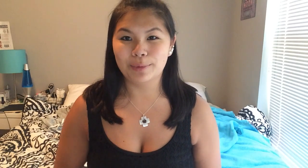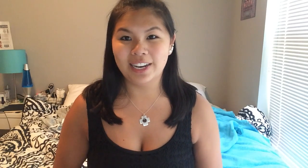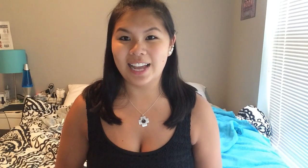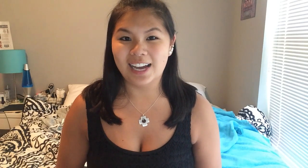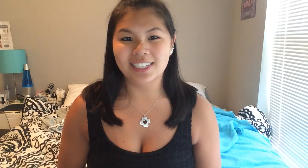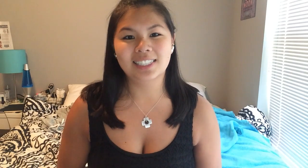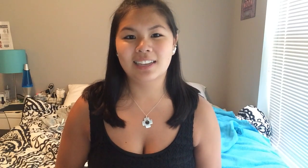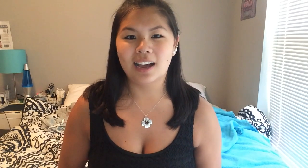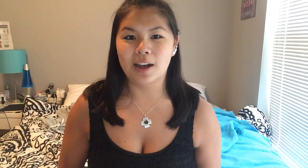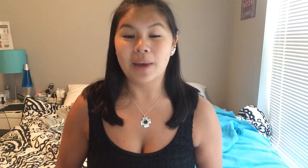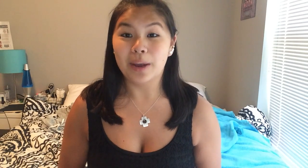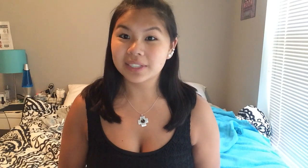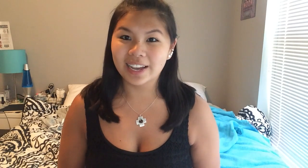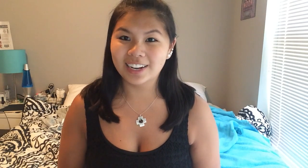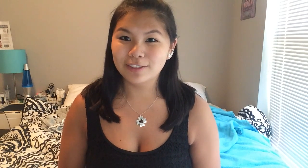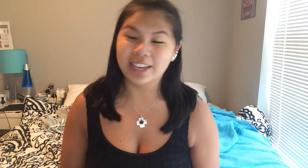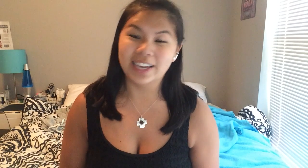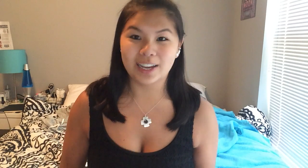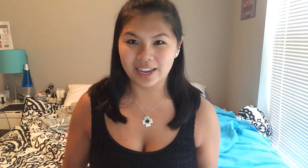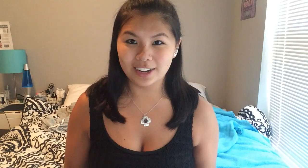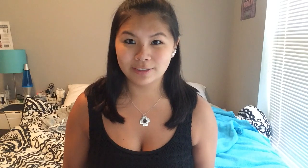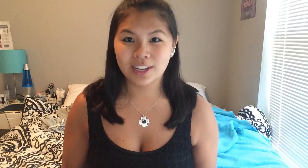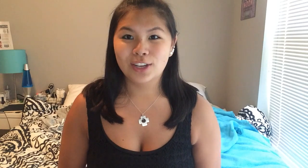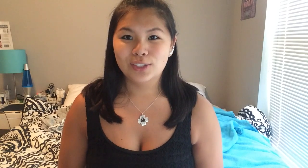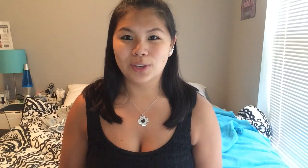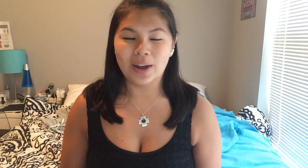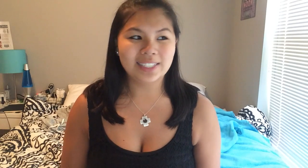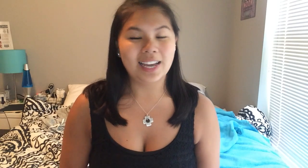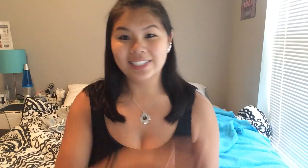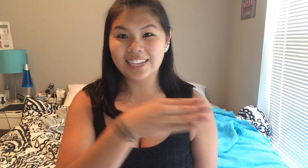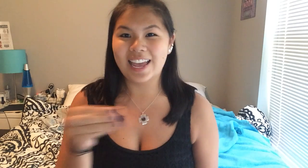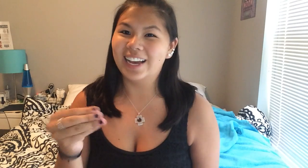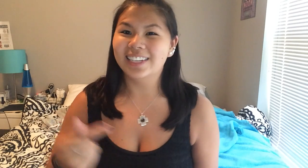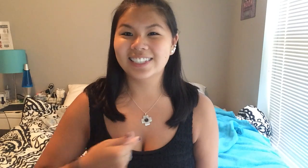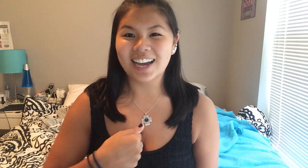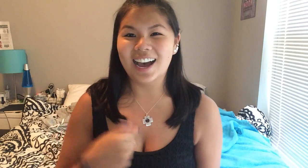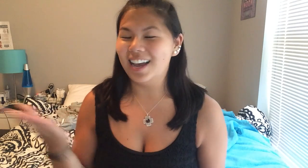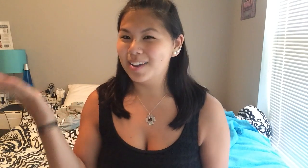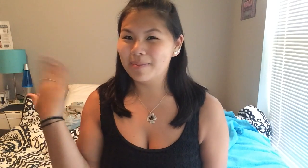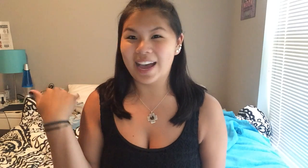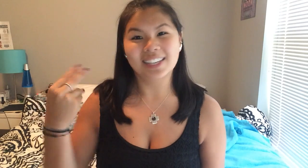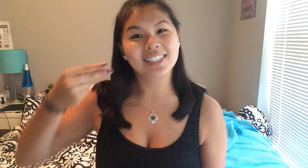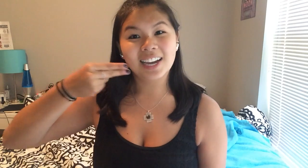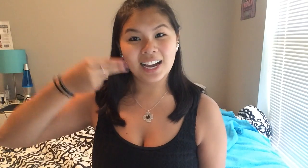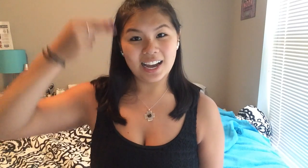it as I was high enough and I was high enough. So I signed and I passed